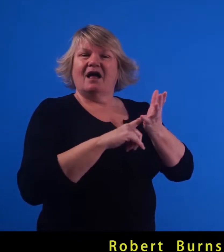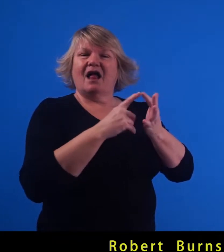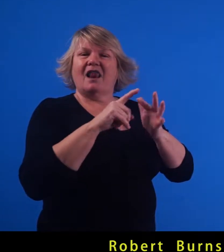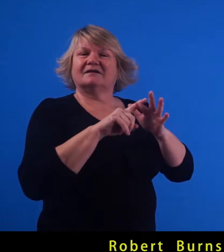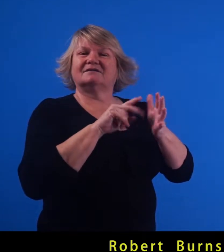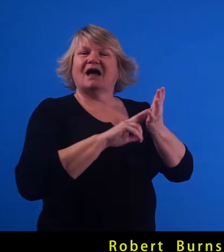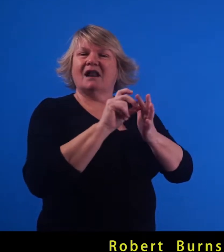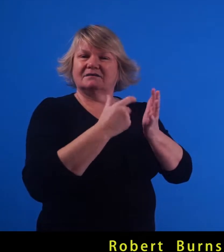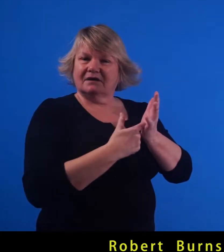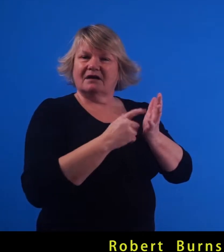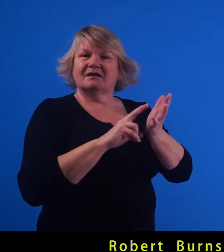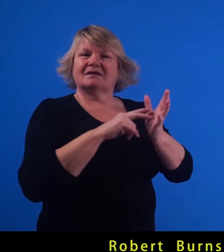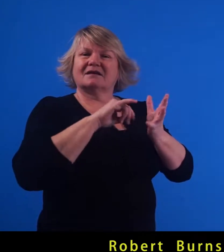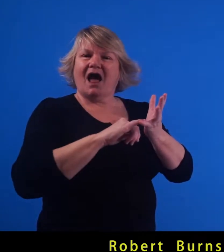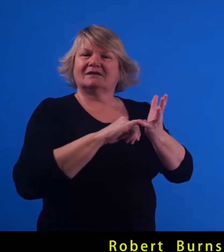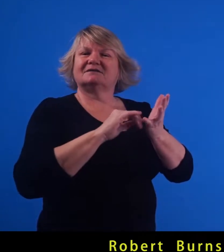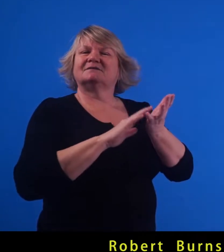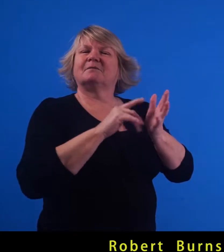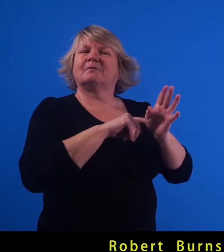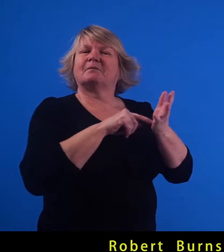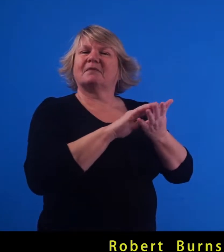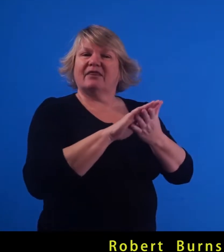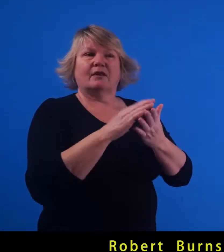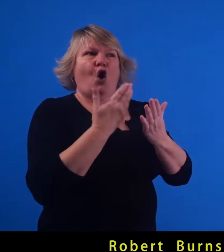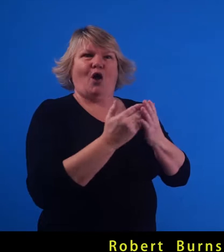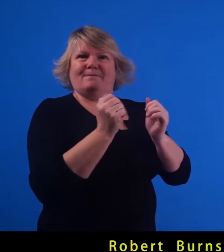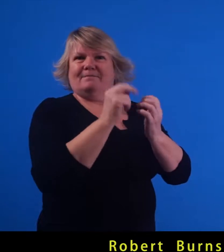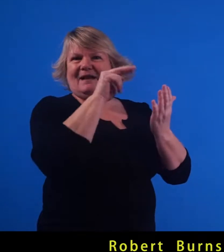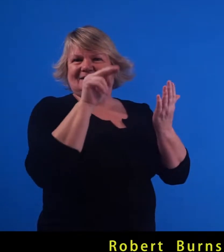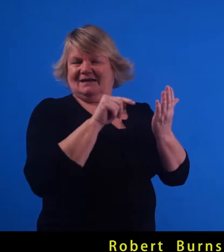Alexander Naismith. Oil on Canvas.